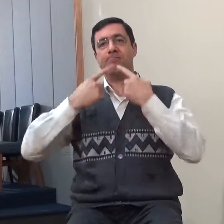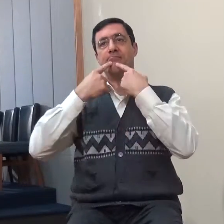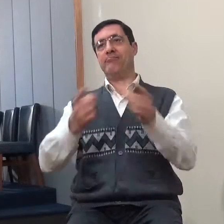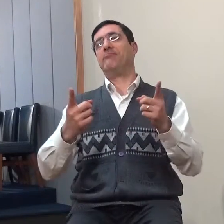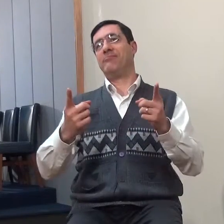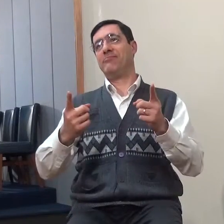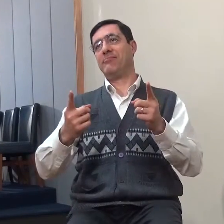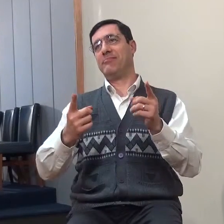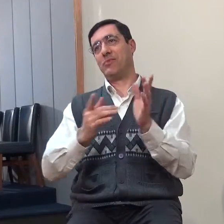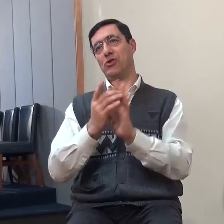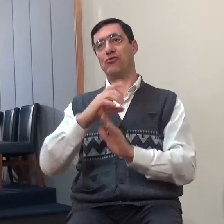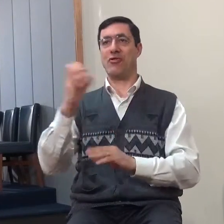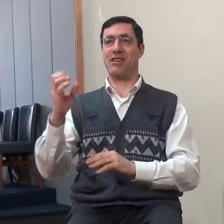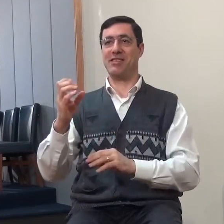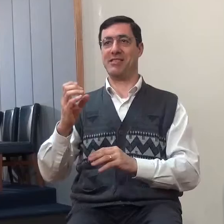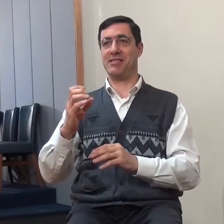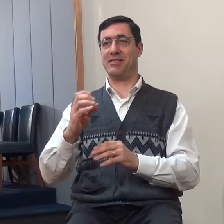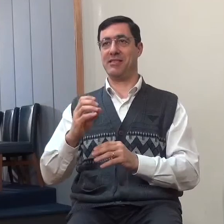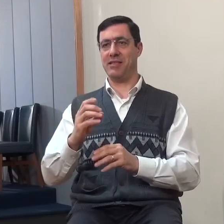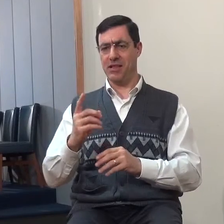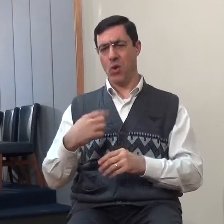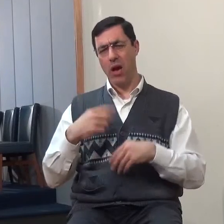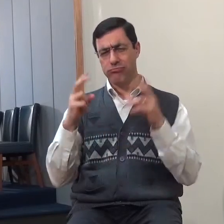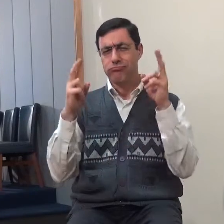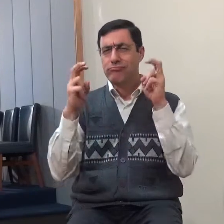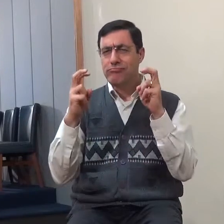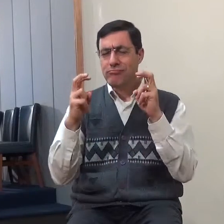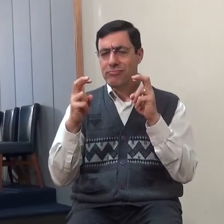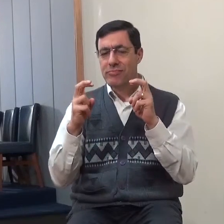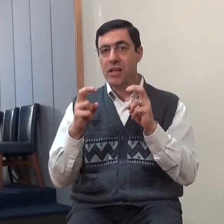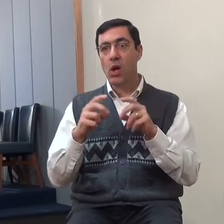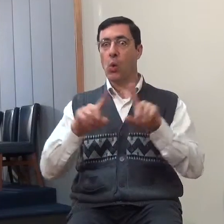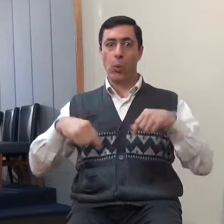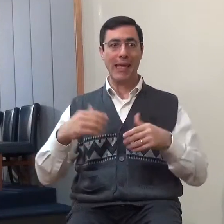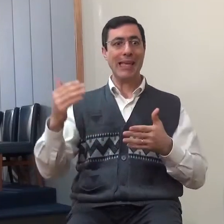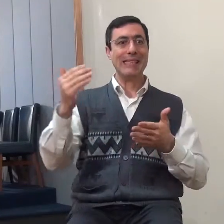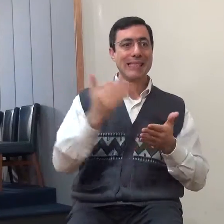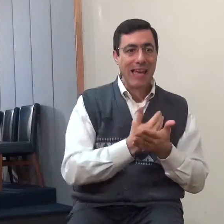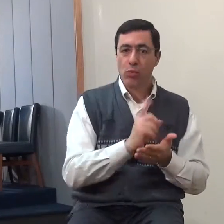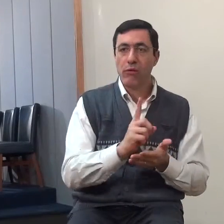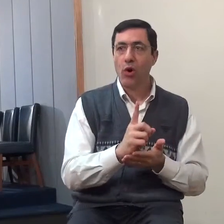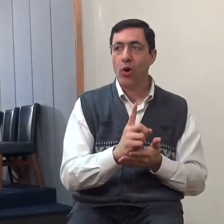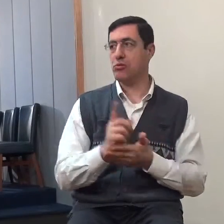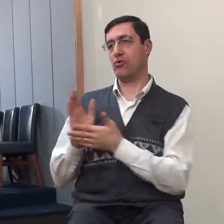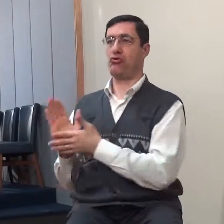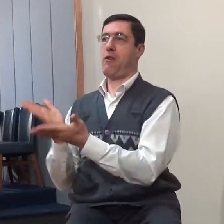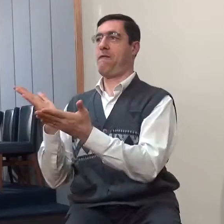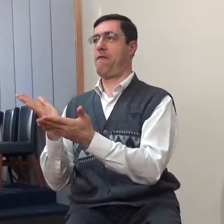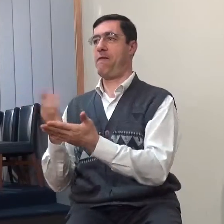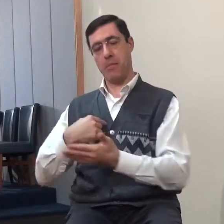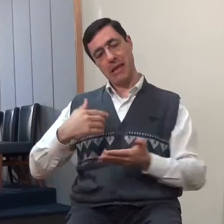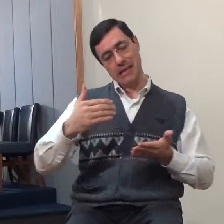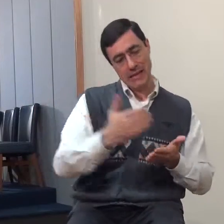Saved to serve is a familiar phrase. The one that you pick up quite a lot in much older books is based right on